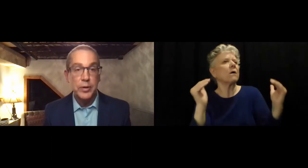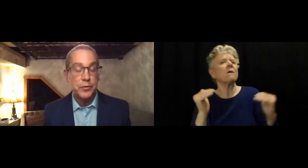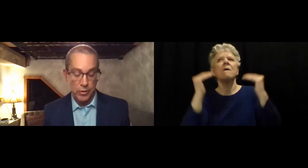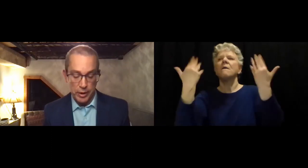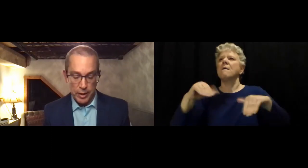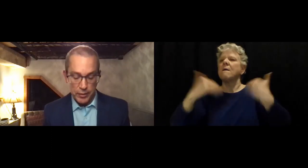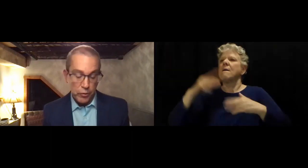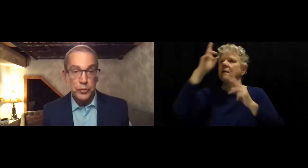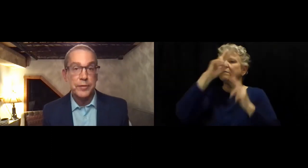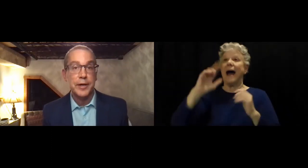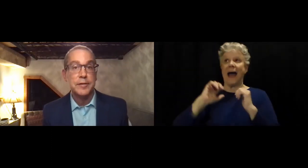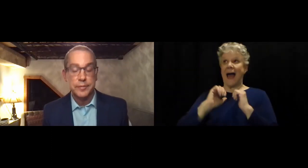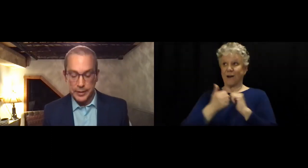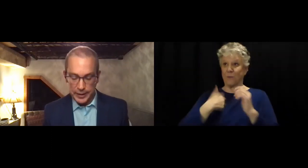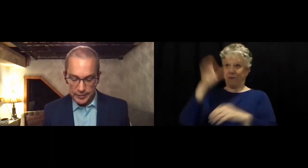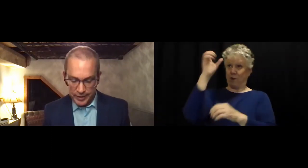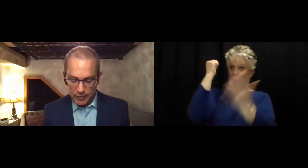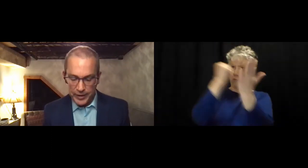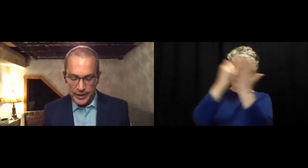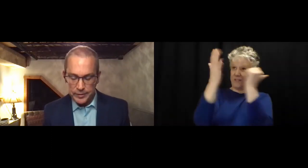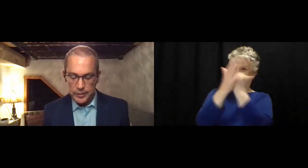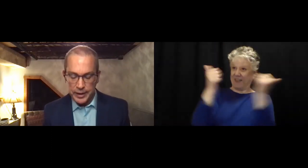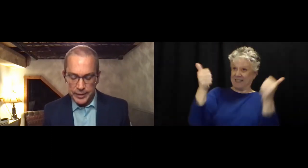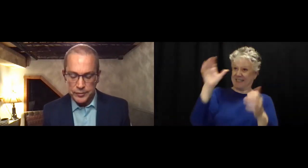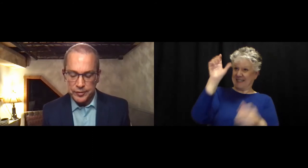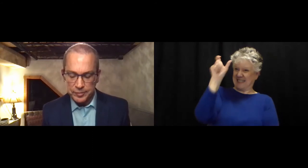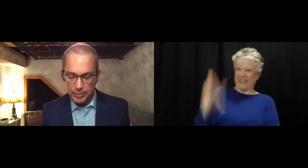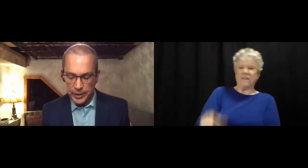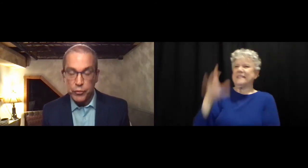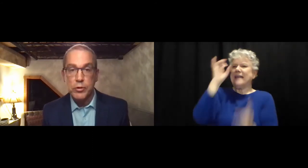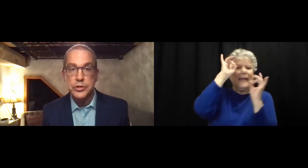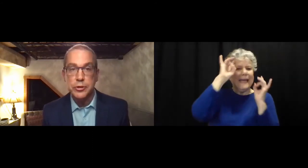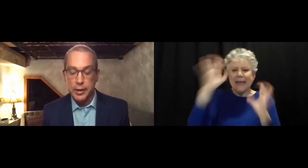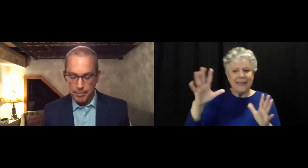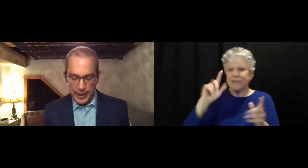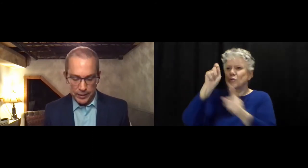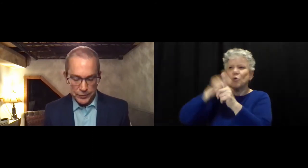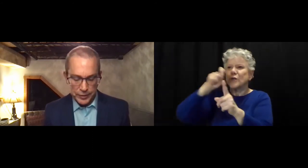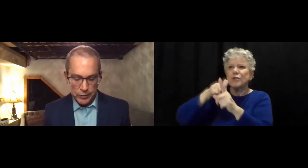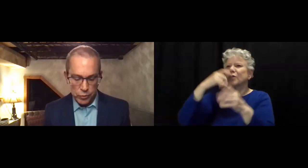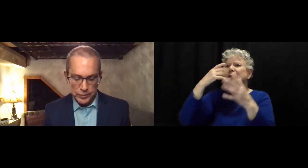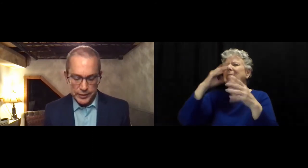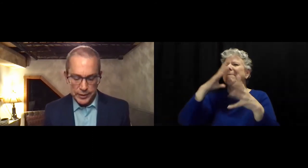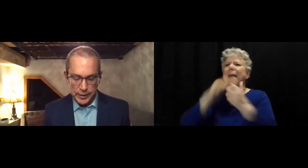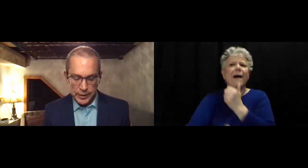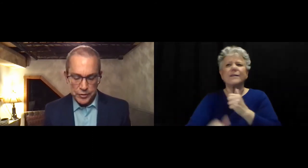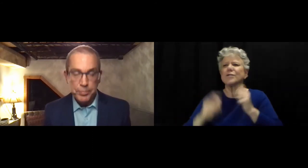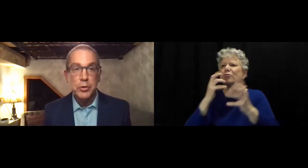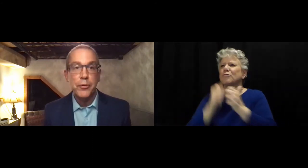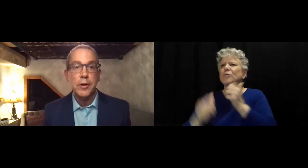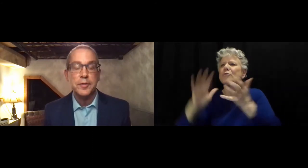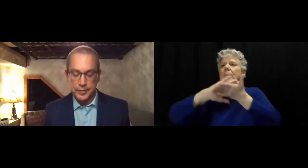is that we turn the crucifix, in itself a hideous display of torture, malice, and cruelty,